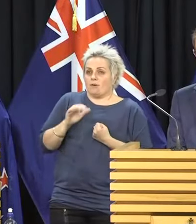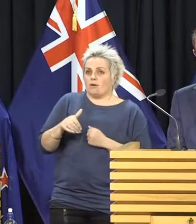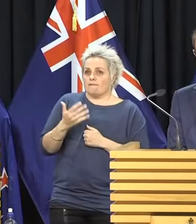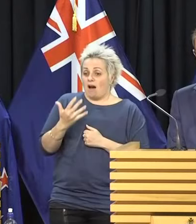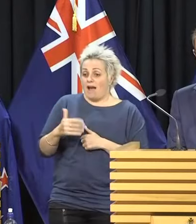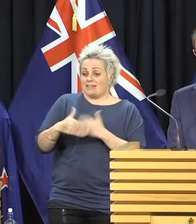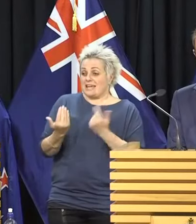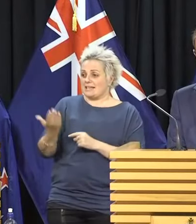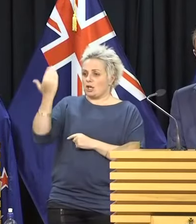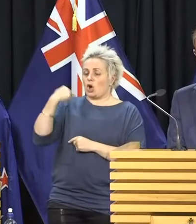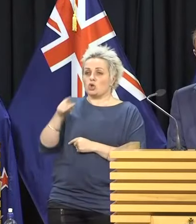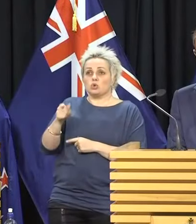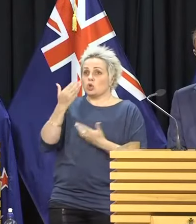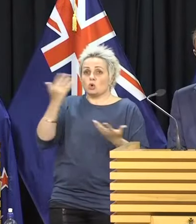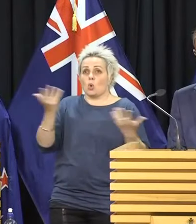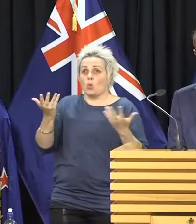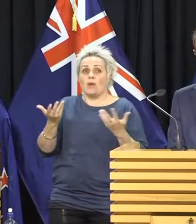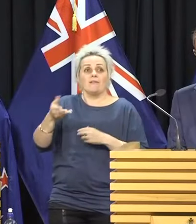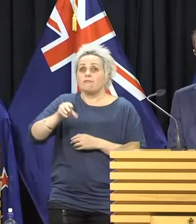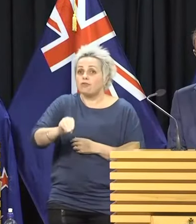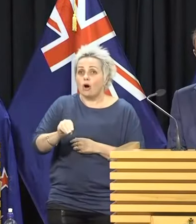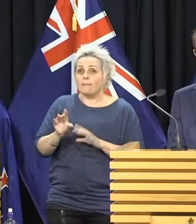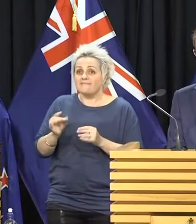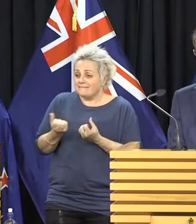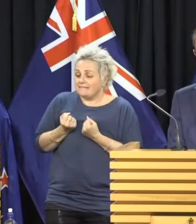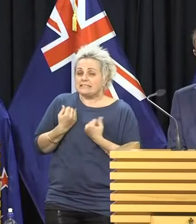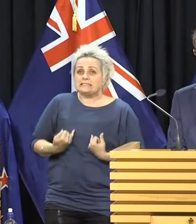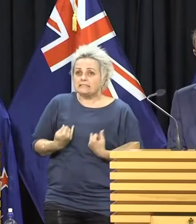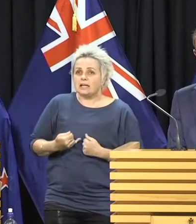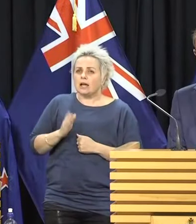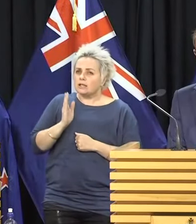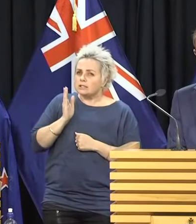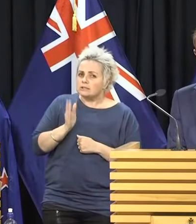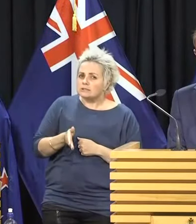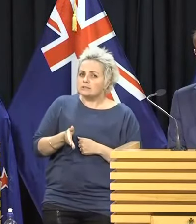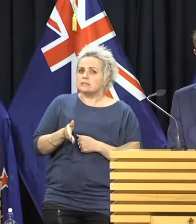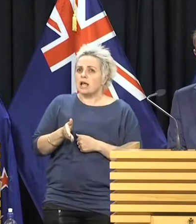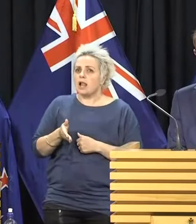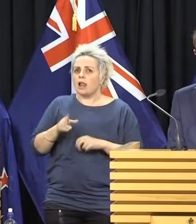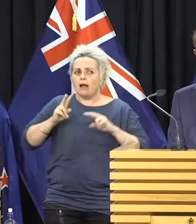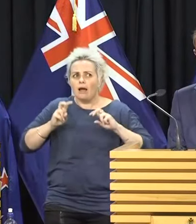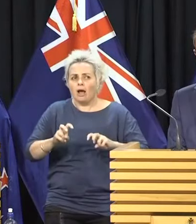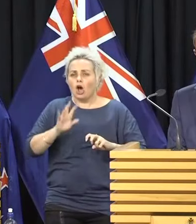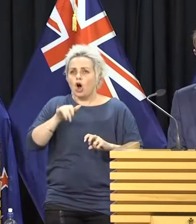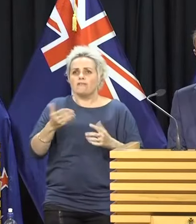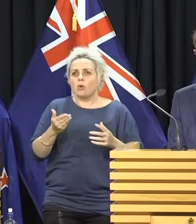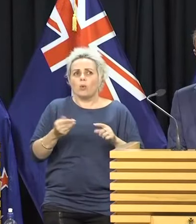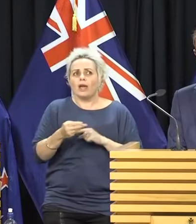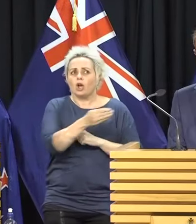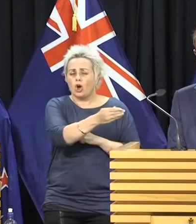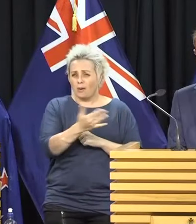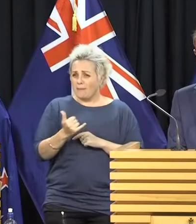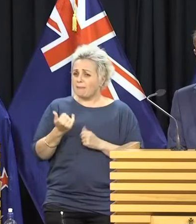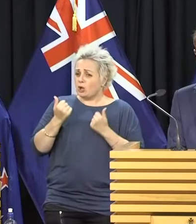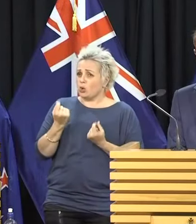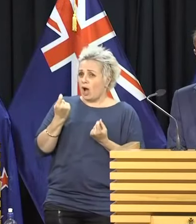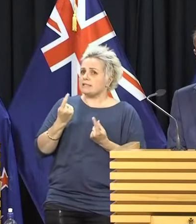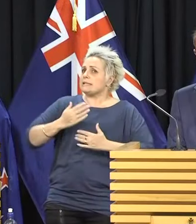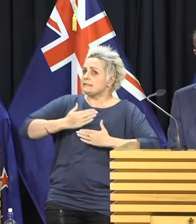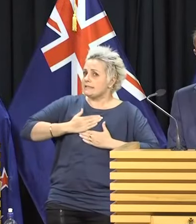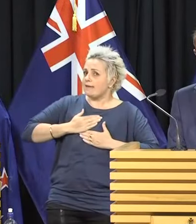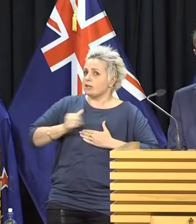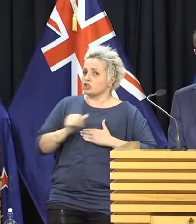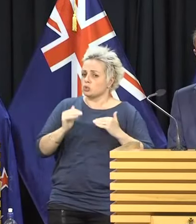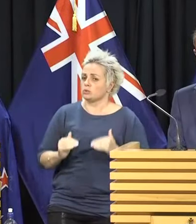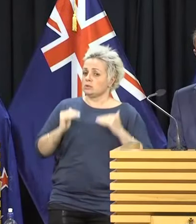days ago, and you don't know where the infection came from, and you're still piecing together movements and contacts. Is it not a good idea, as a precaution, to